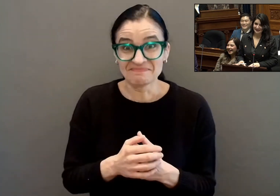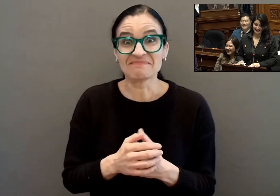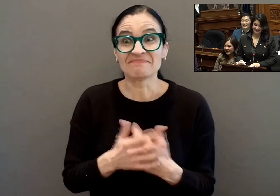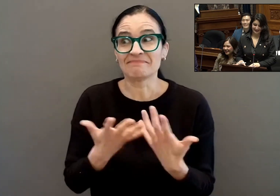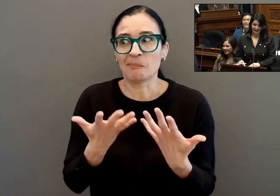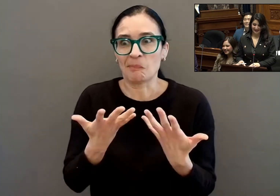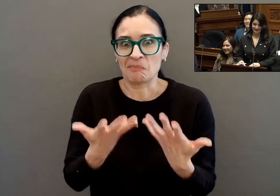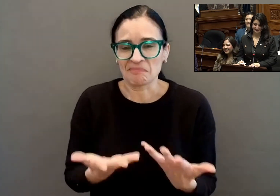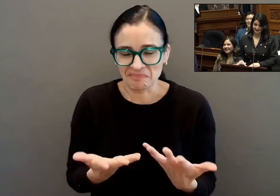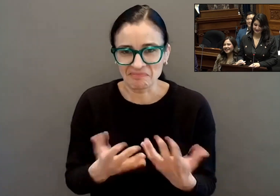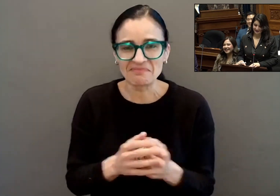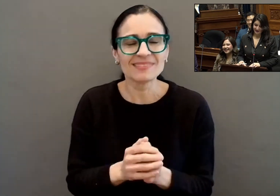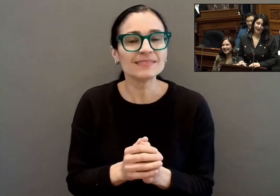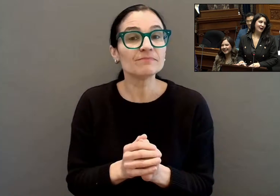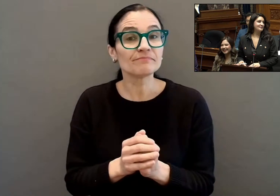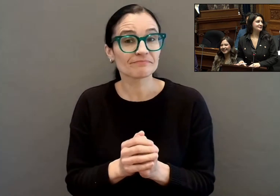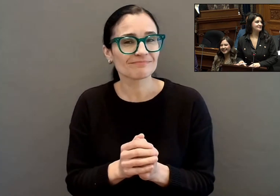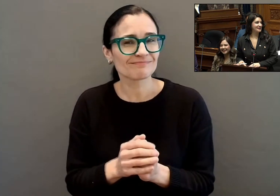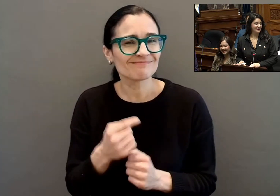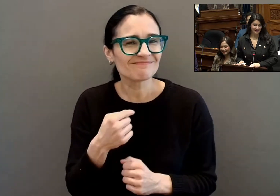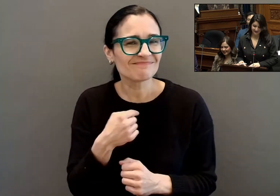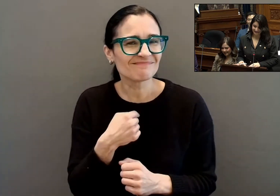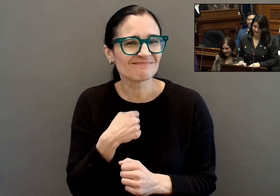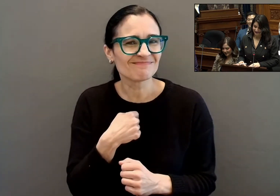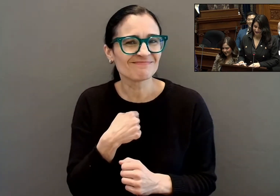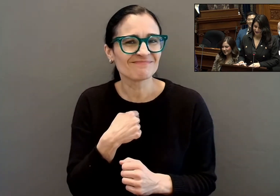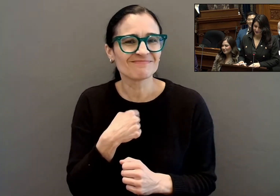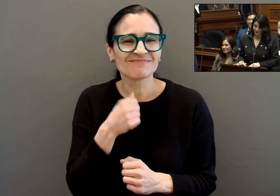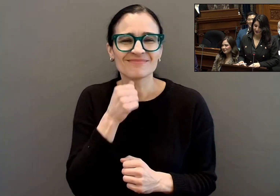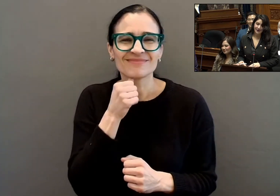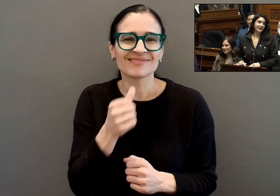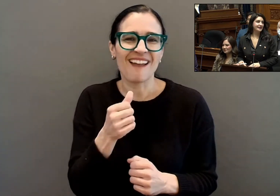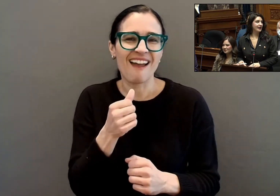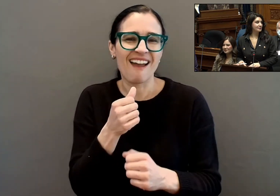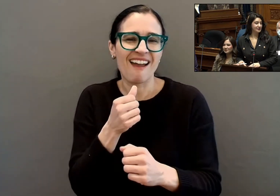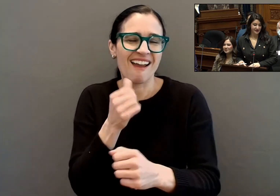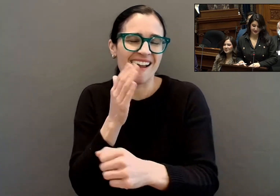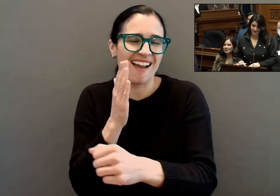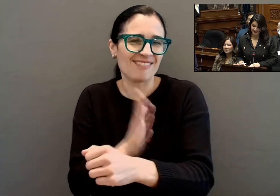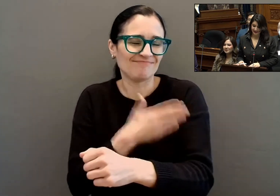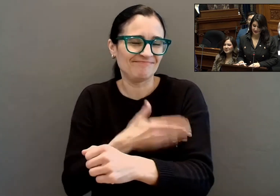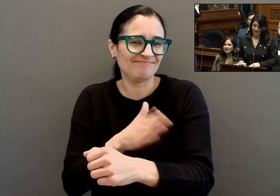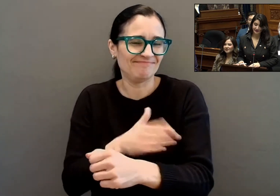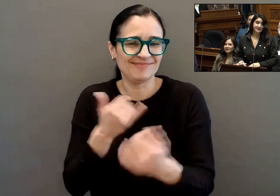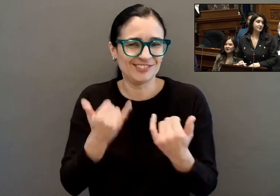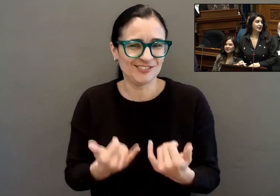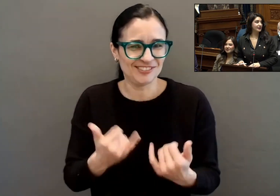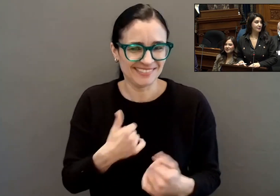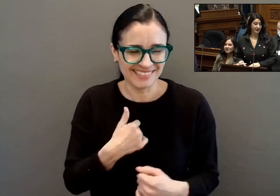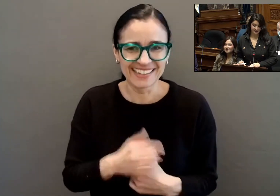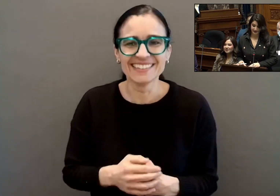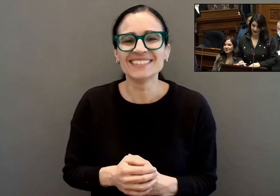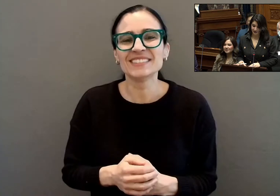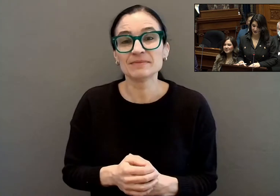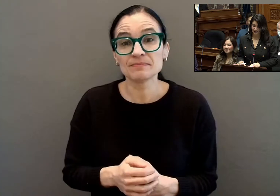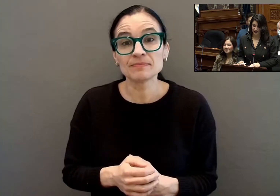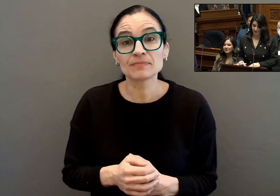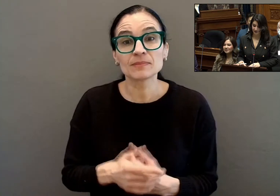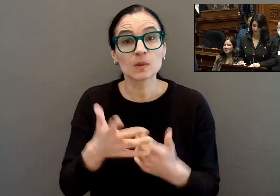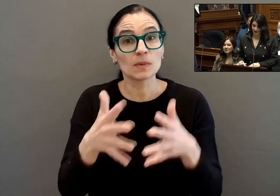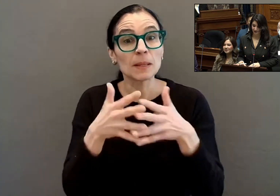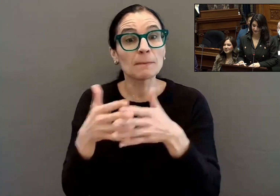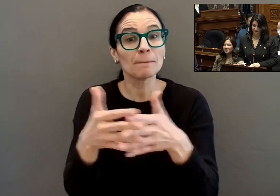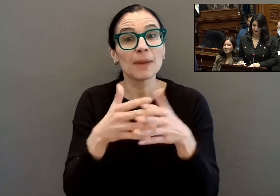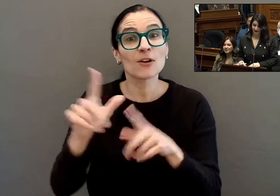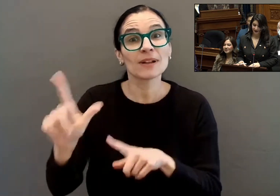No singing today. Honorable Speaker, through the American Library Association, this week marks National